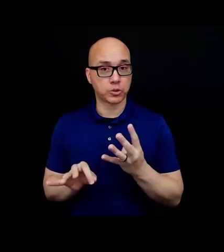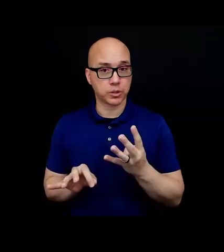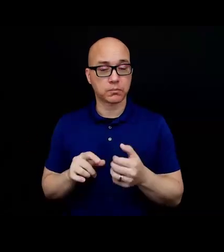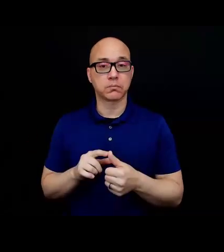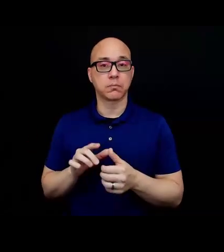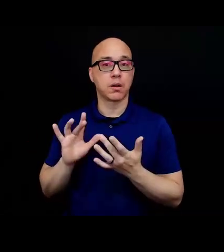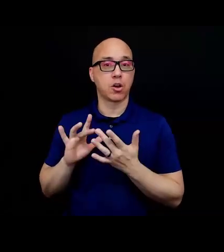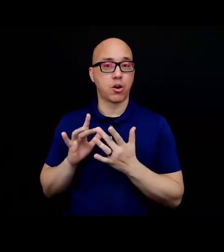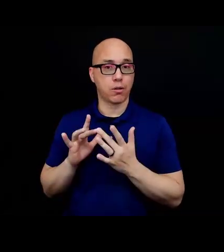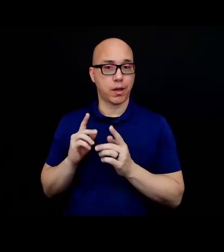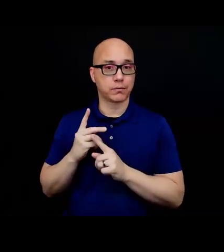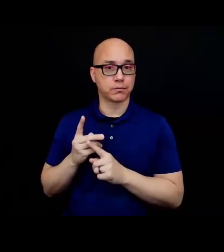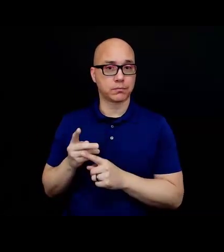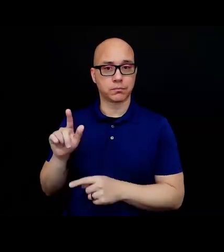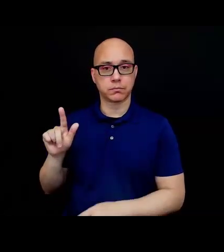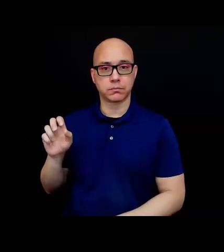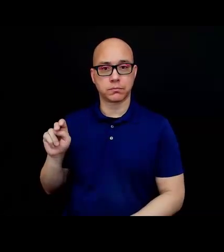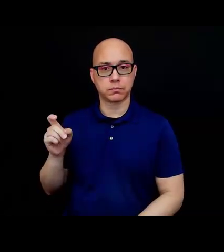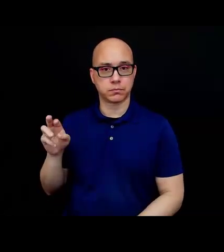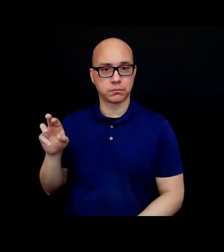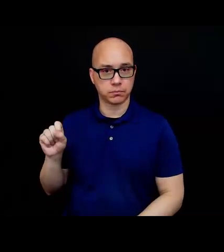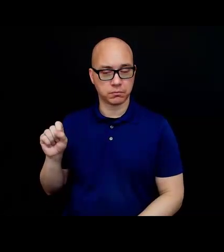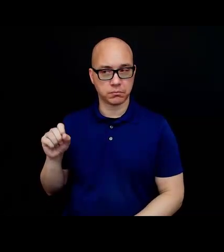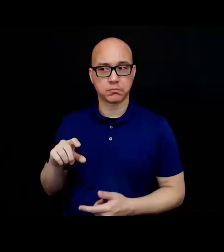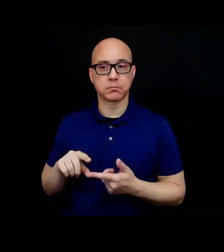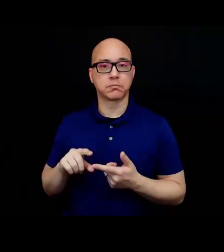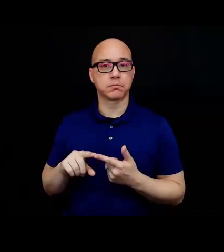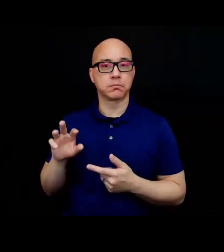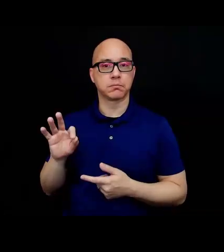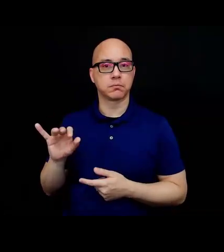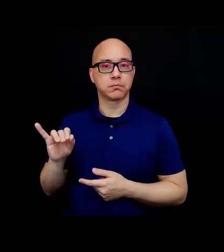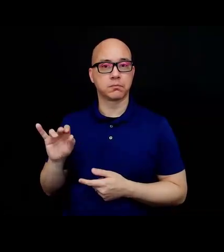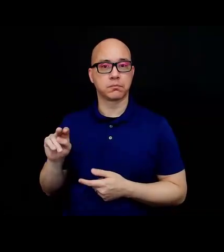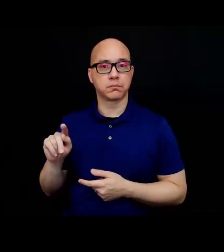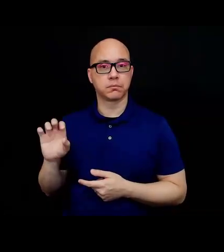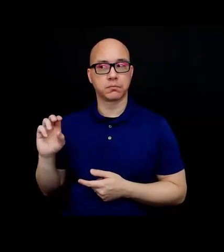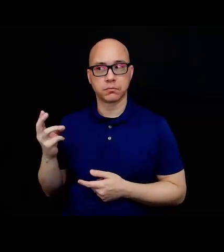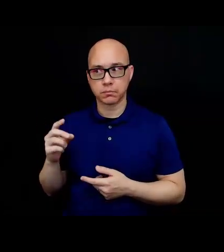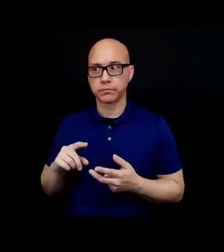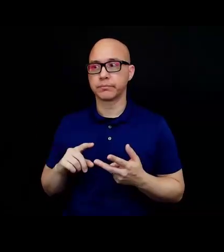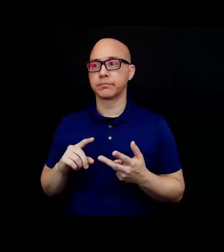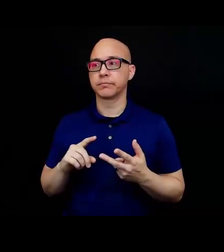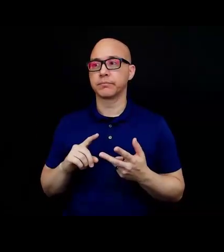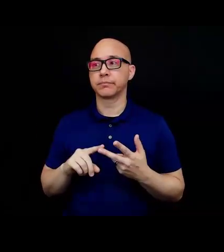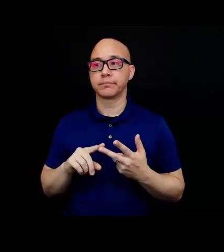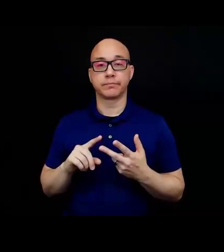which we're starting to discuss. You have fintech, you have peer-to-peer, you have